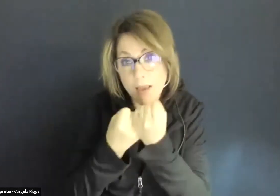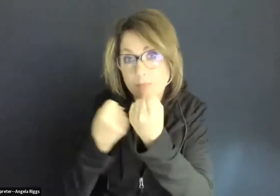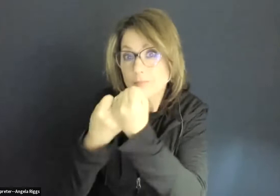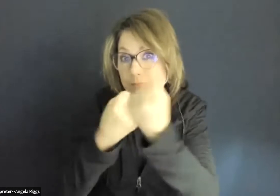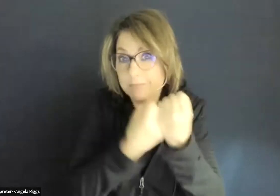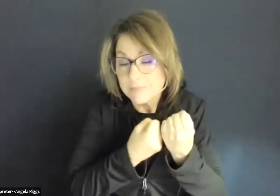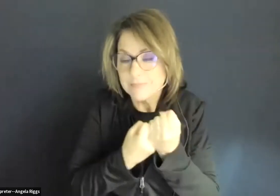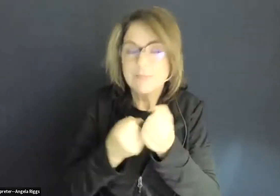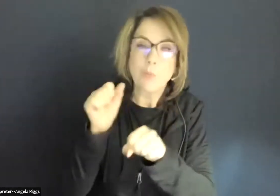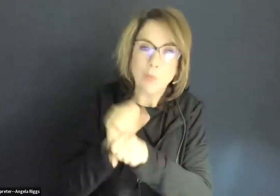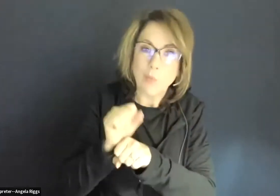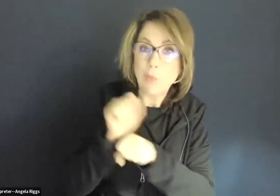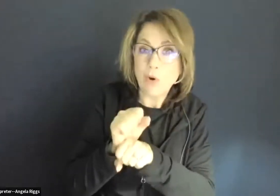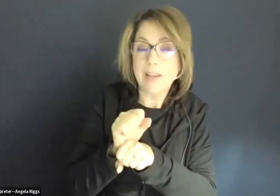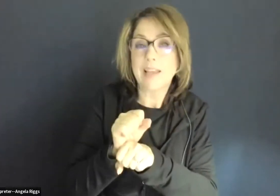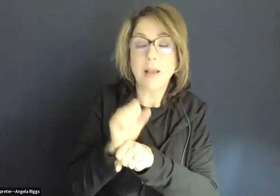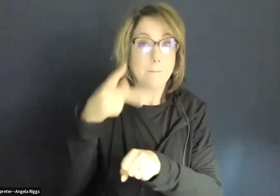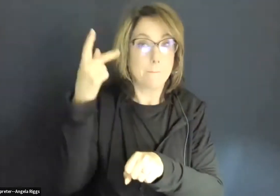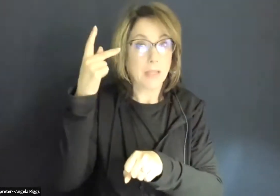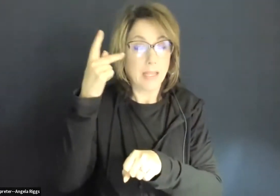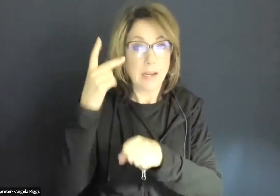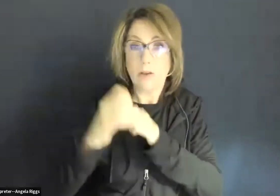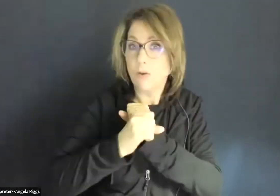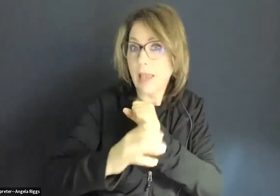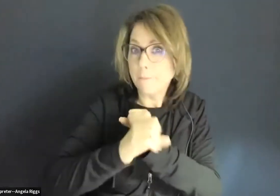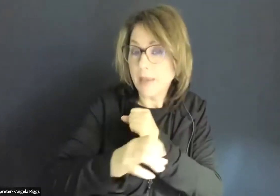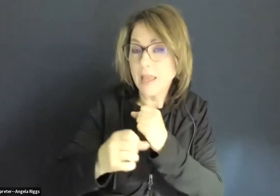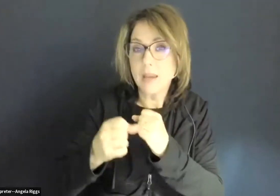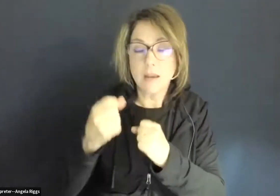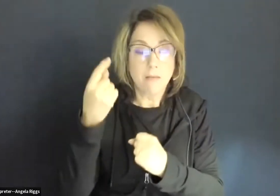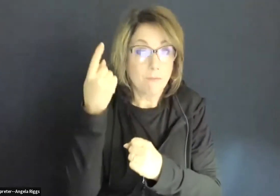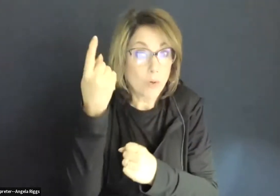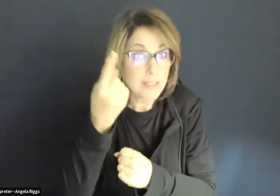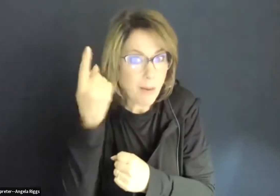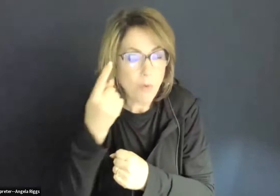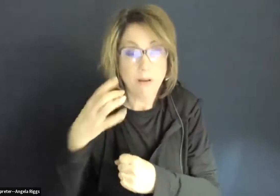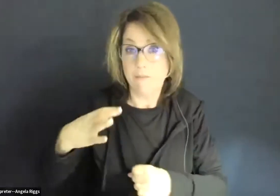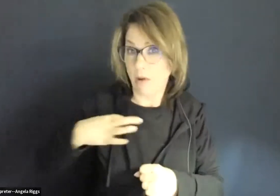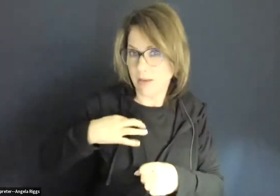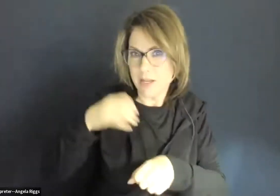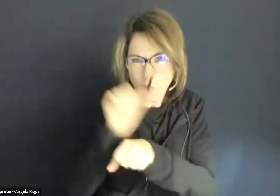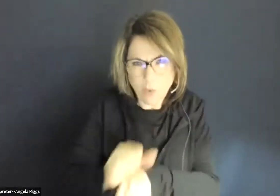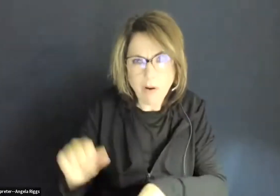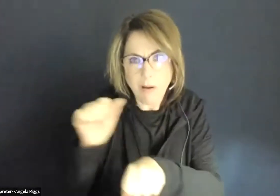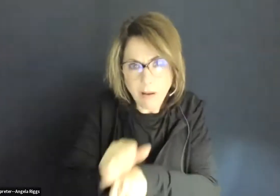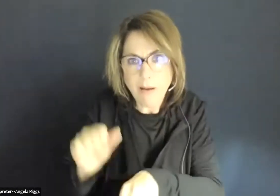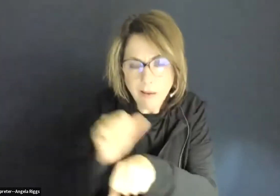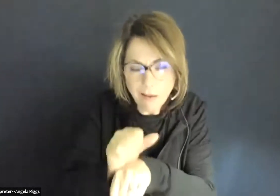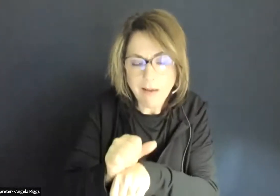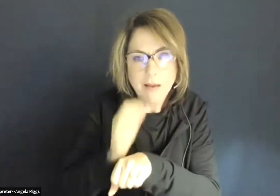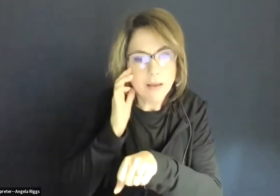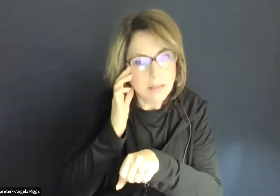and working on a political campaign for someone as a volunteer, working very hard and